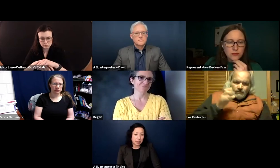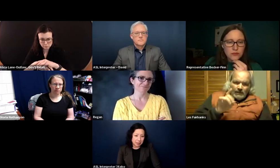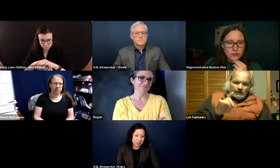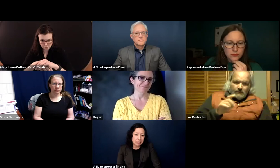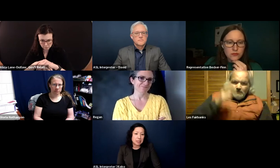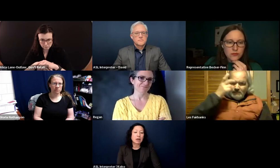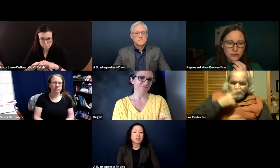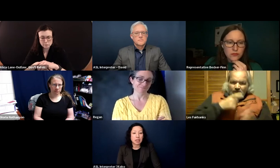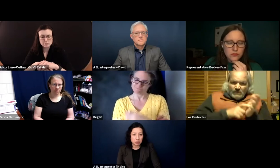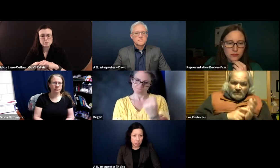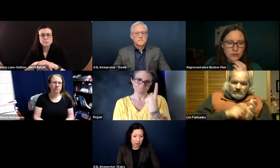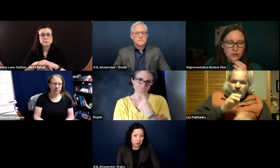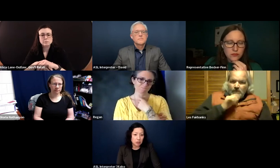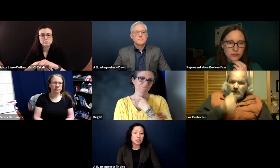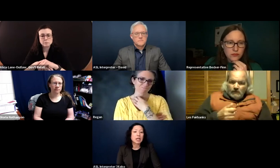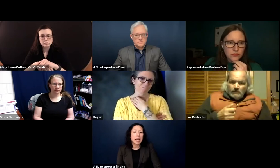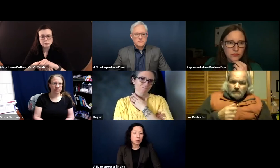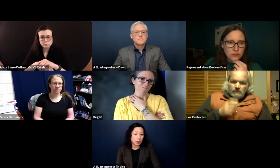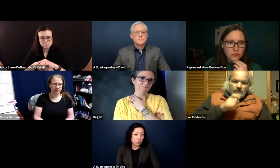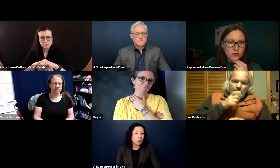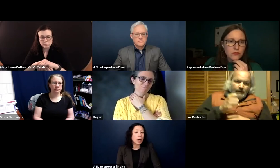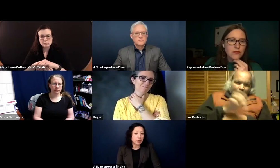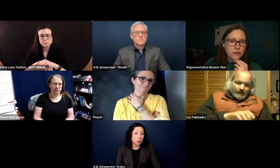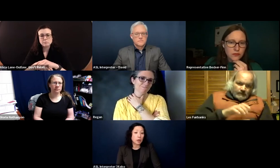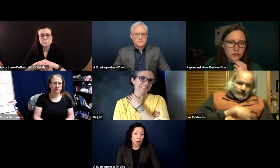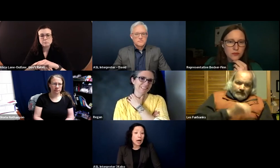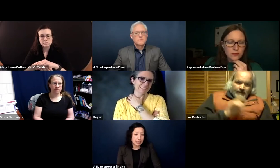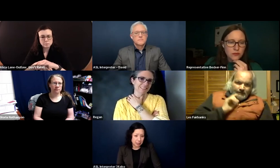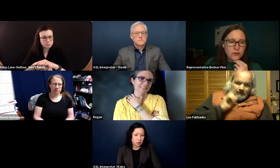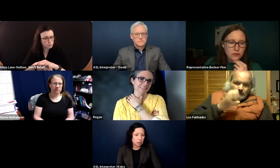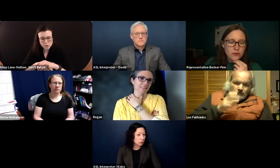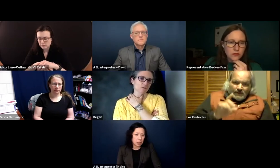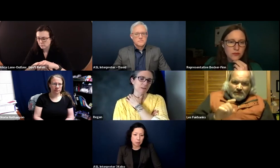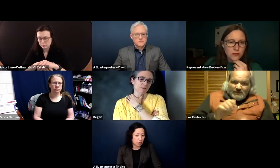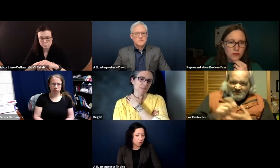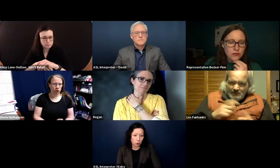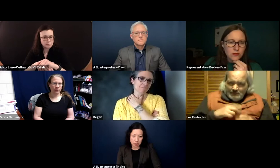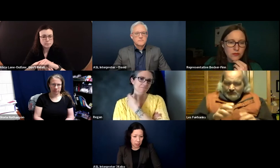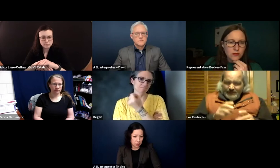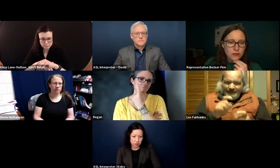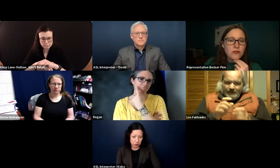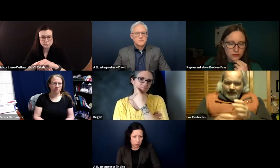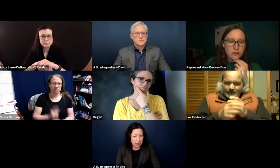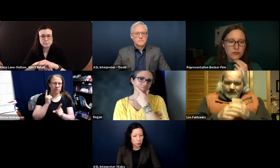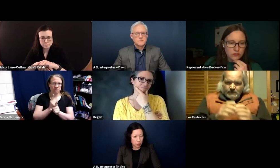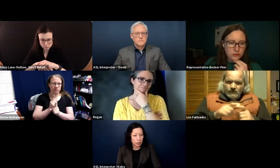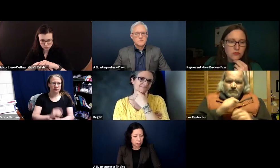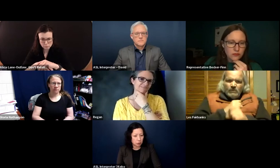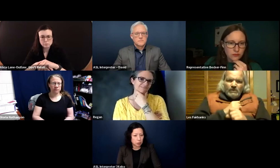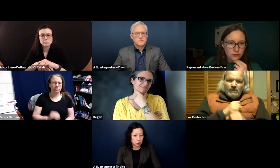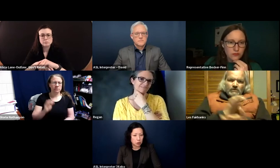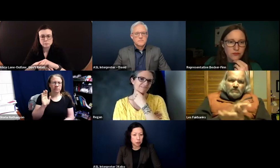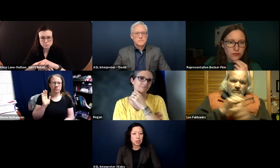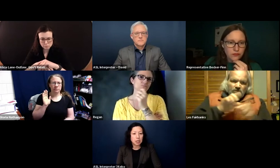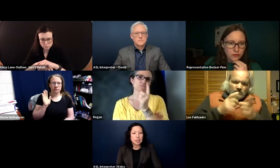the competencies of the deaf child and what's required or not So it's not being forced on deaf children. That's what I wanted